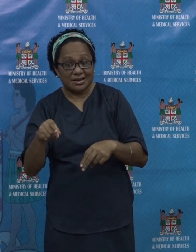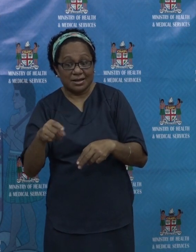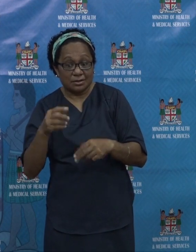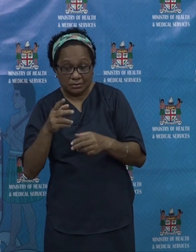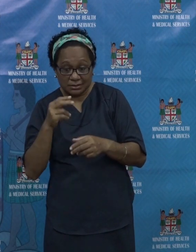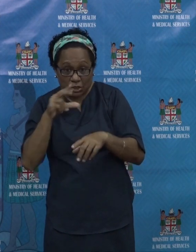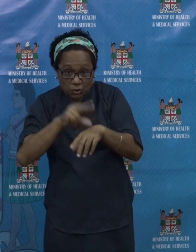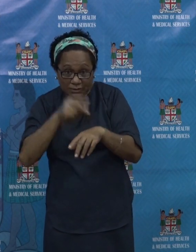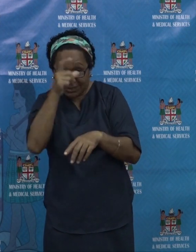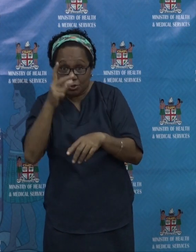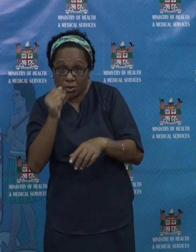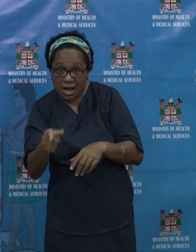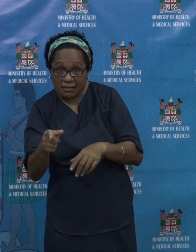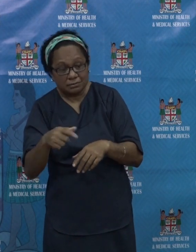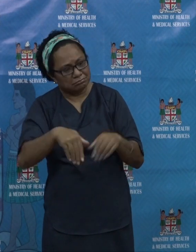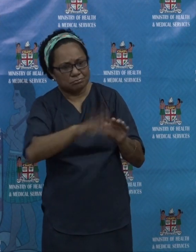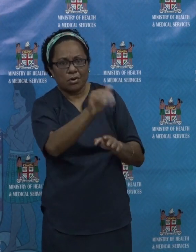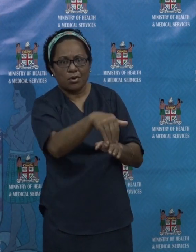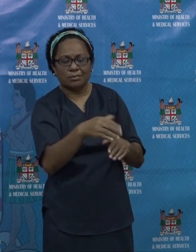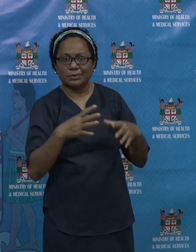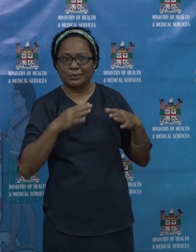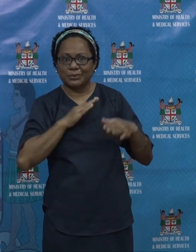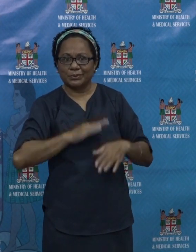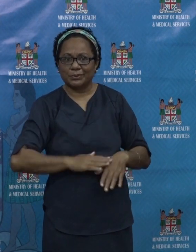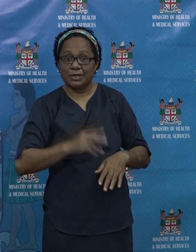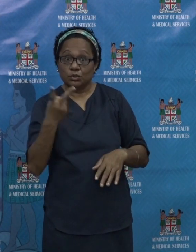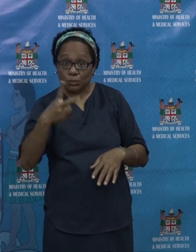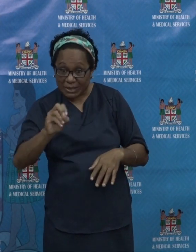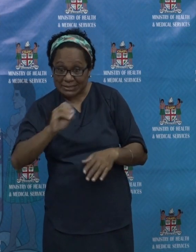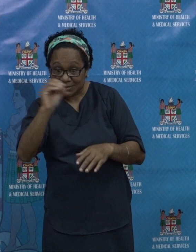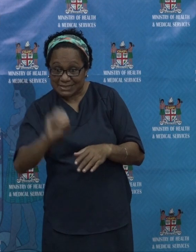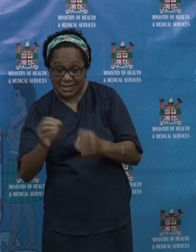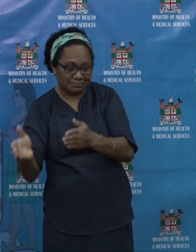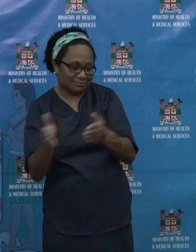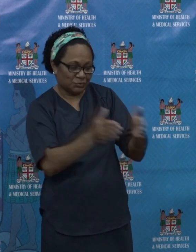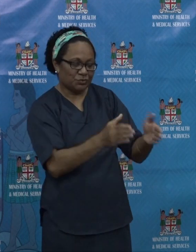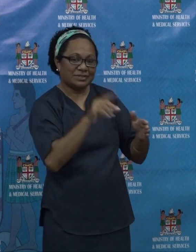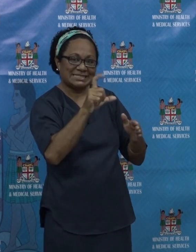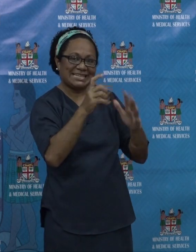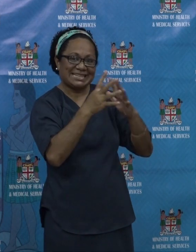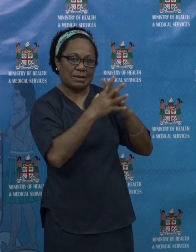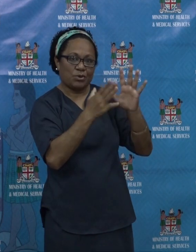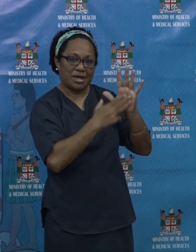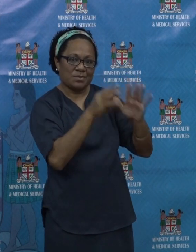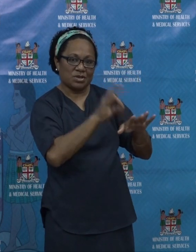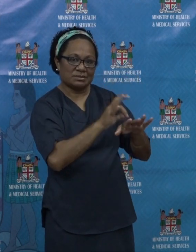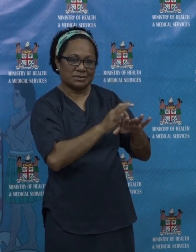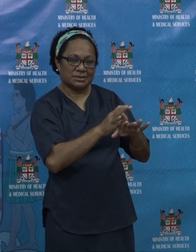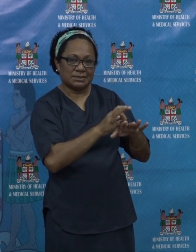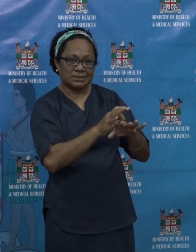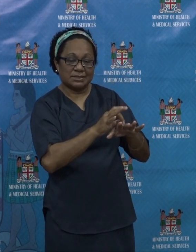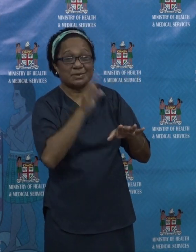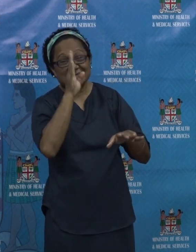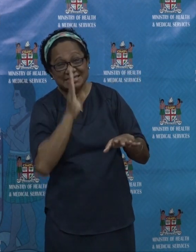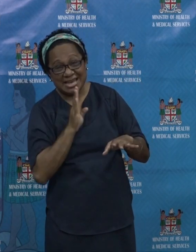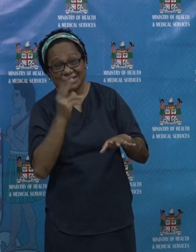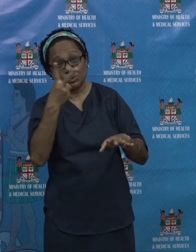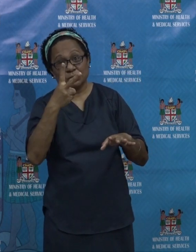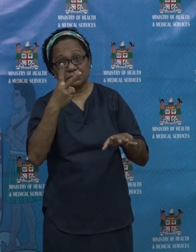care. 20% were referred to CWM. Unfortunately, 10% had arrived too